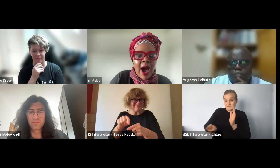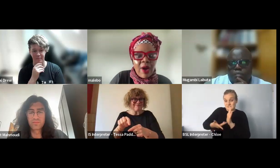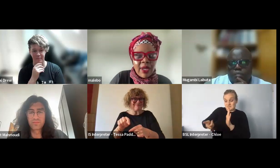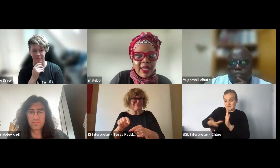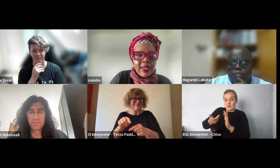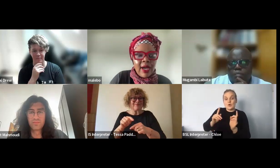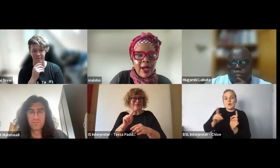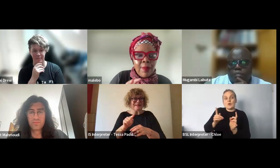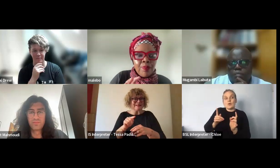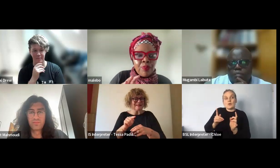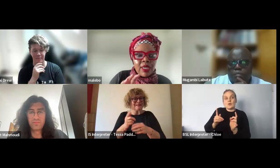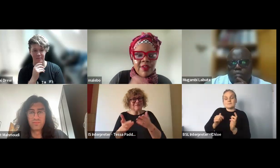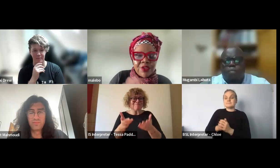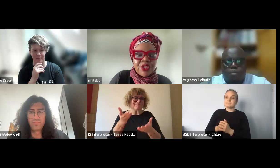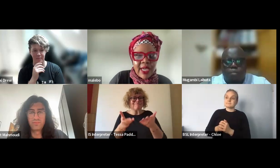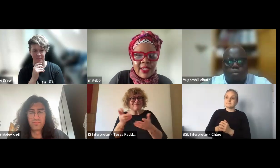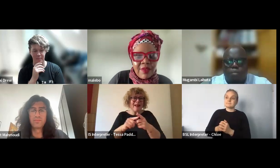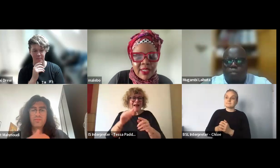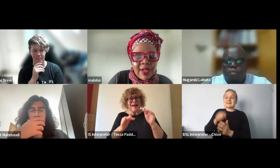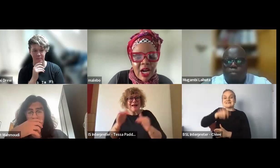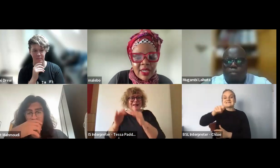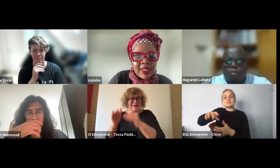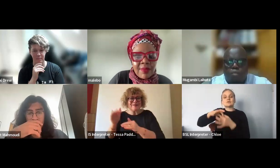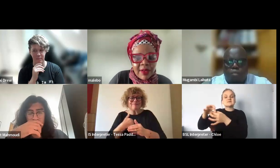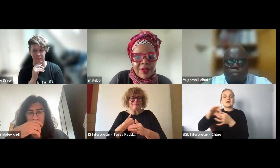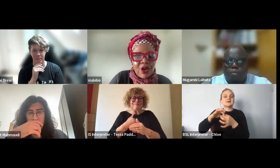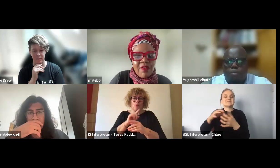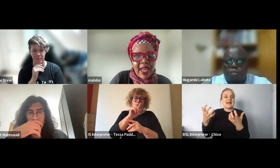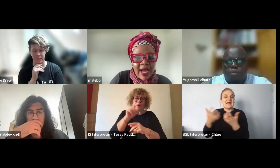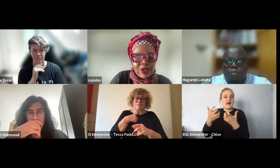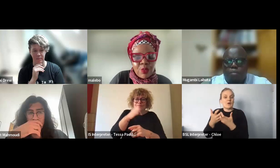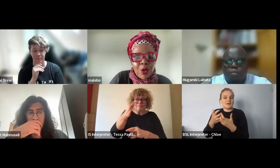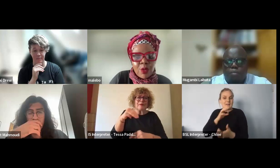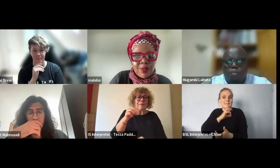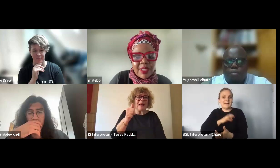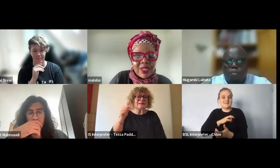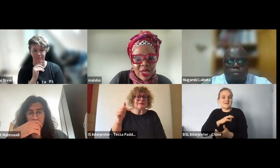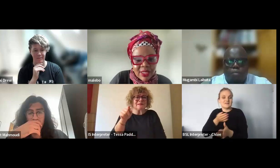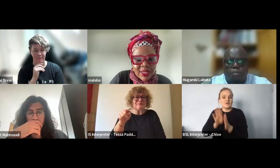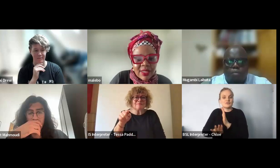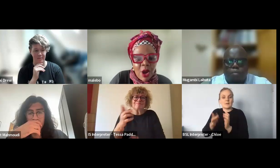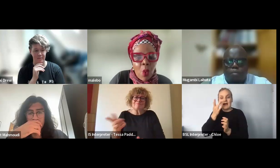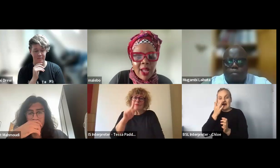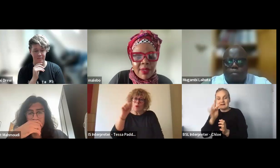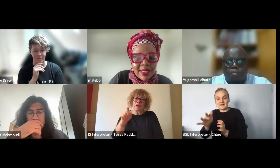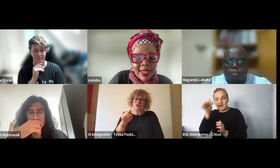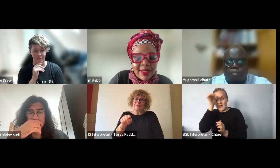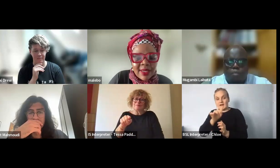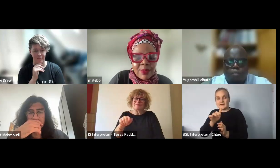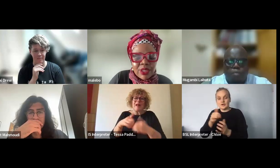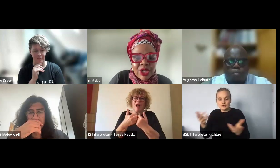terms of how can civil society effectively harness the benefits of AI to promote peace and justice